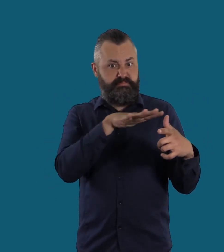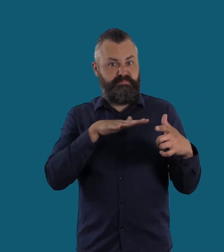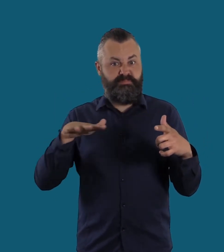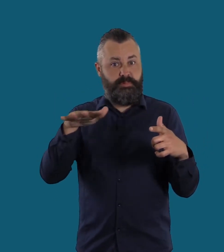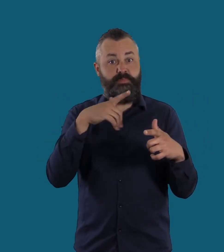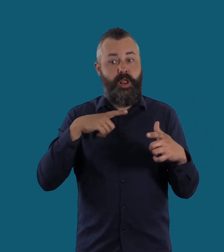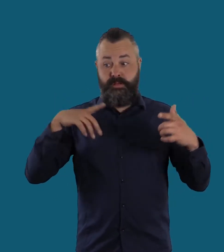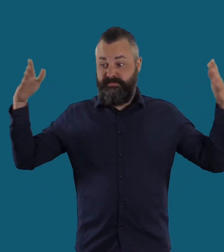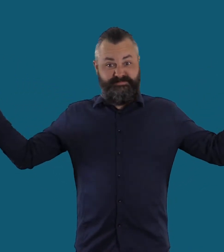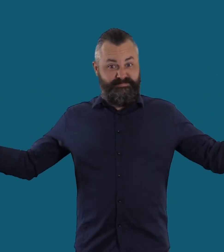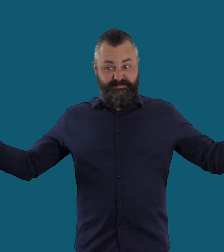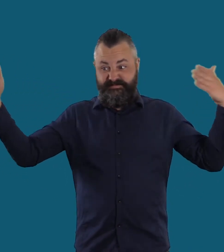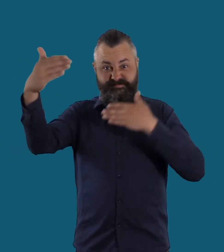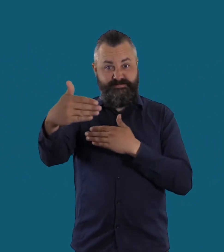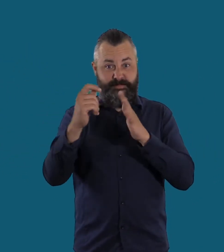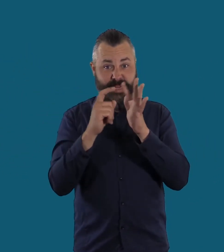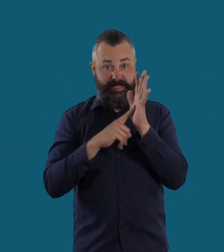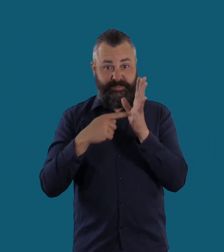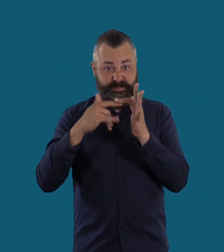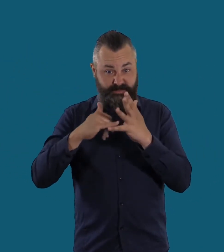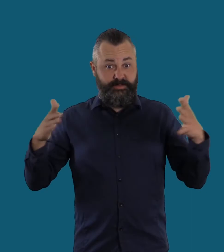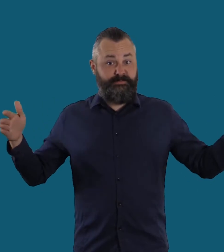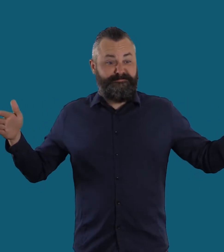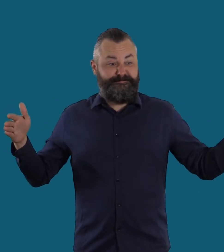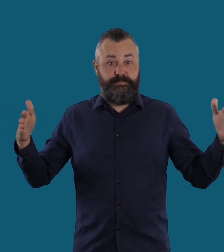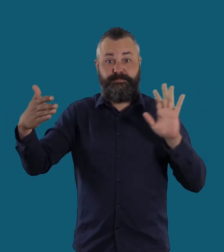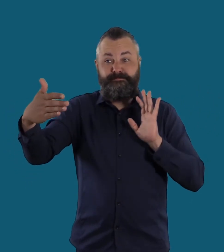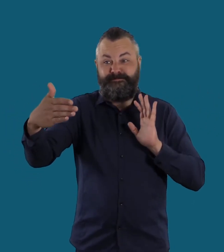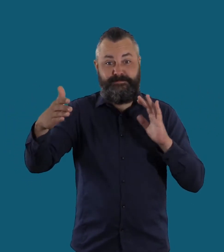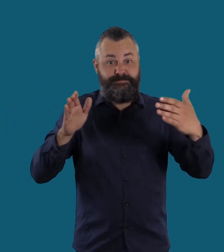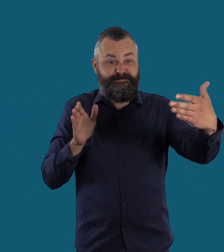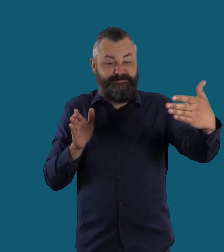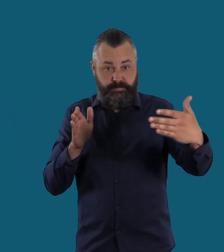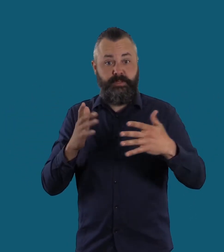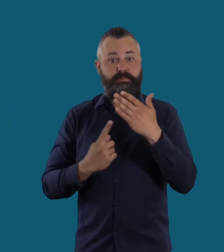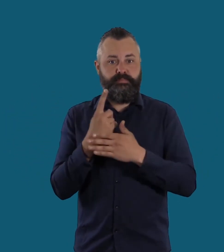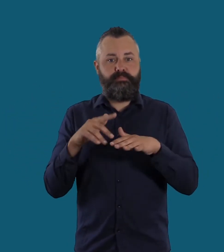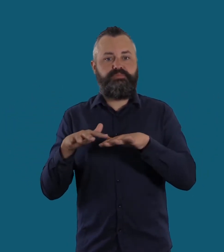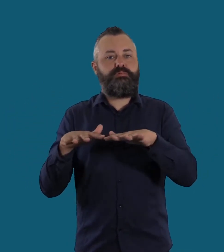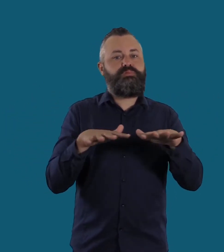Earthquakes in Australia occur as a result of forces acting on the boundaries of the Indo-Australian plate.